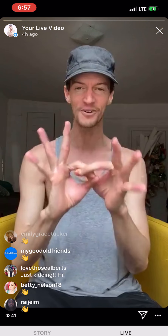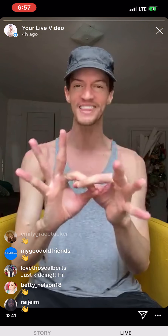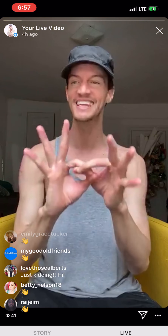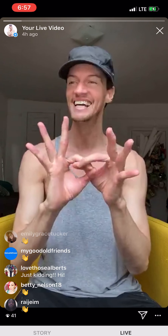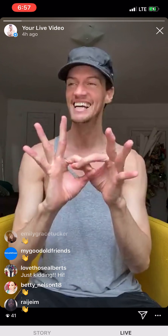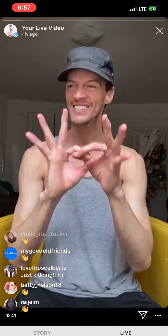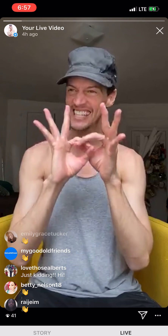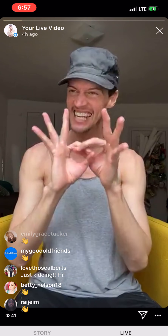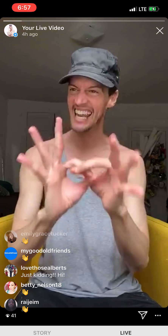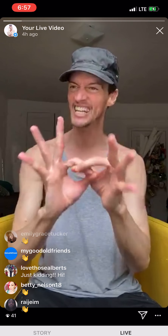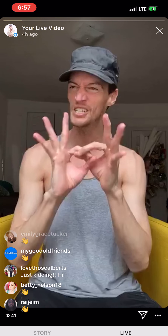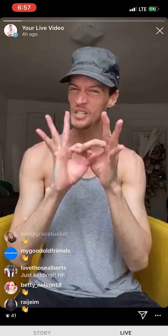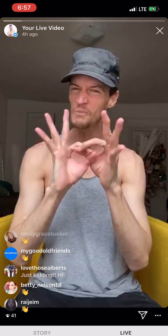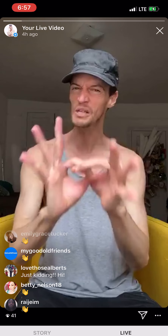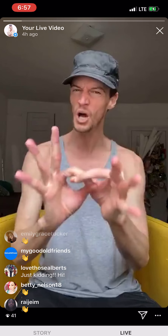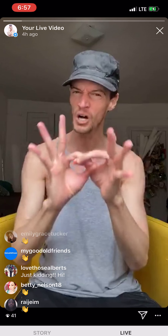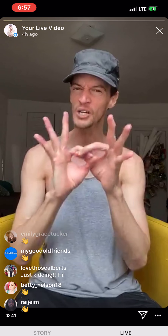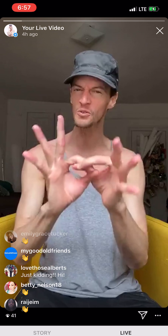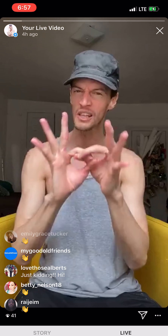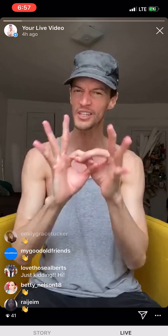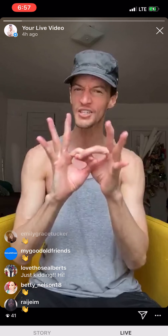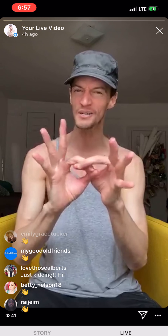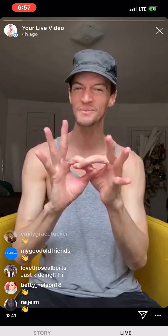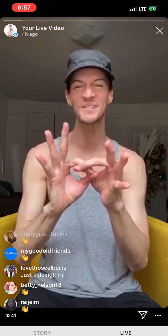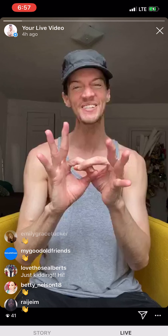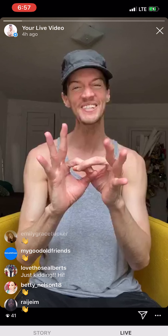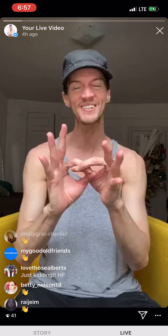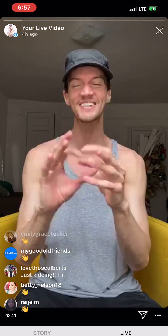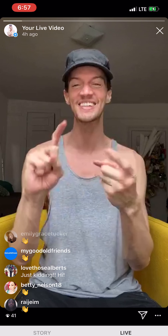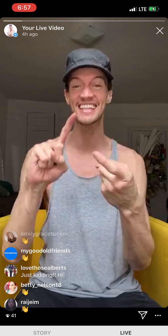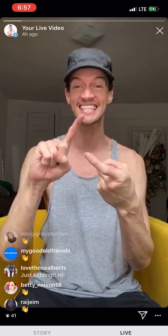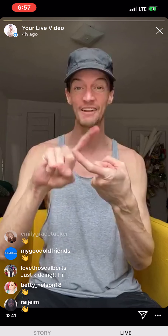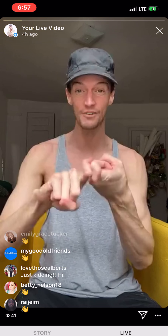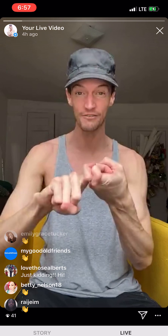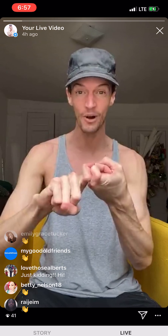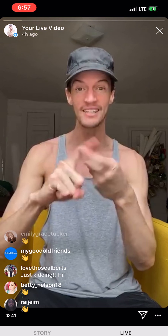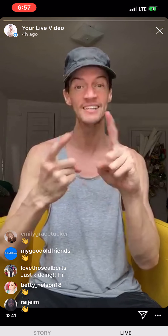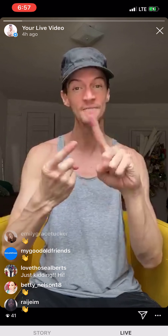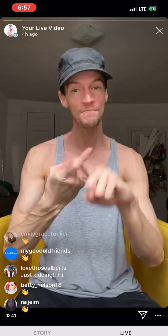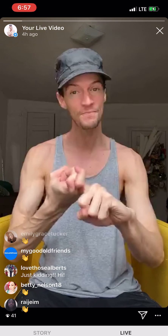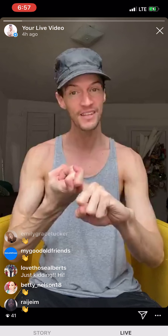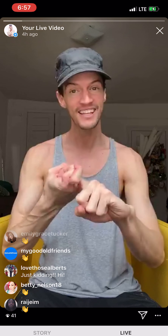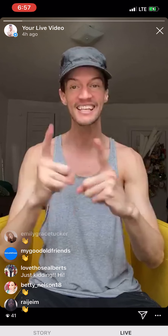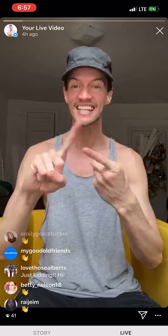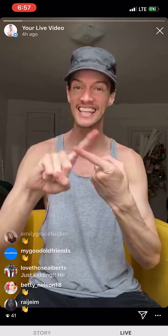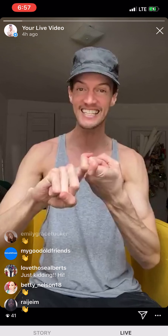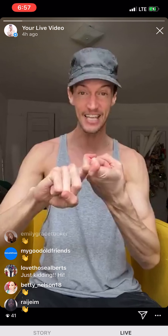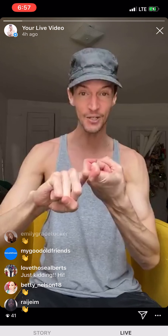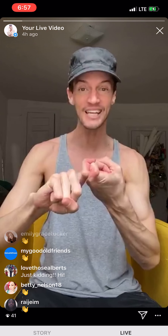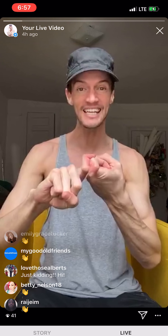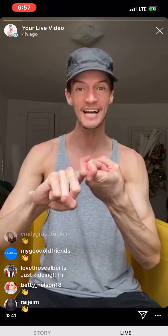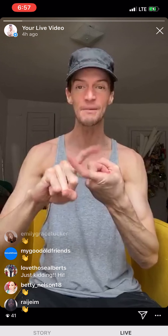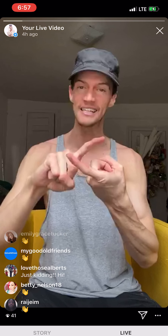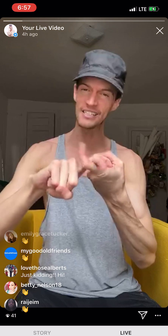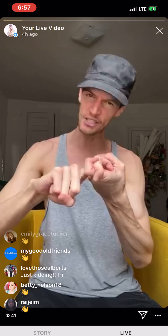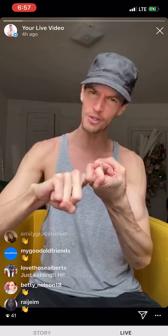So that's connection. You belong. relationship. We learned earlier that the sign for friend. It's like this. That you're linking up. And it's. It's a mutual